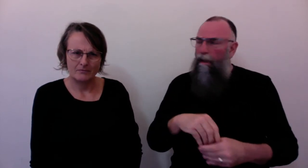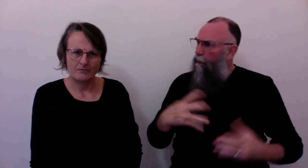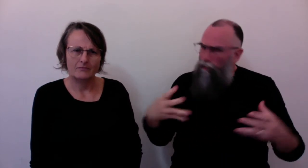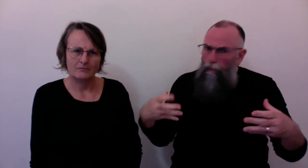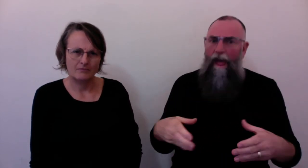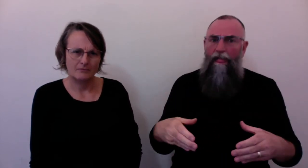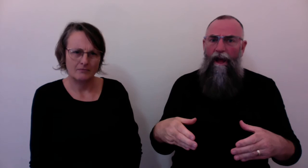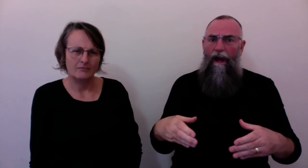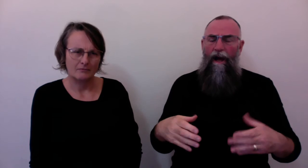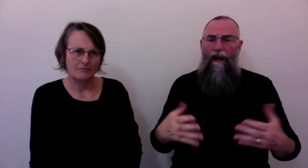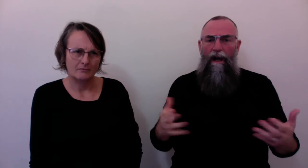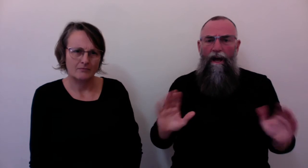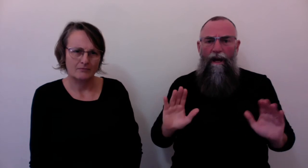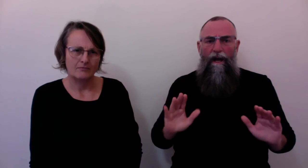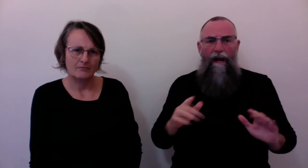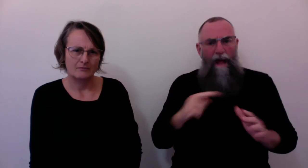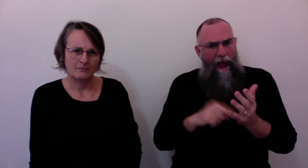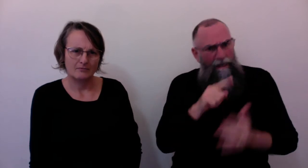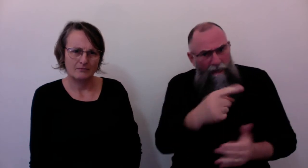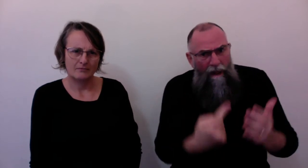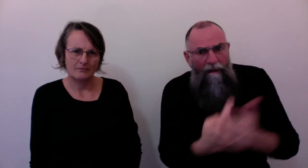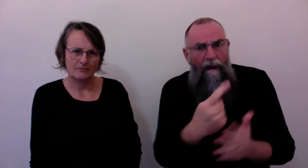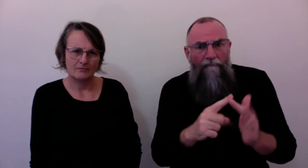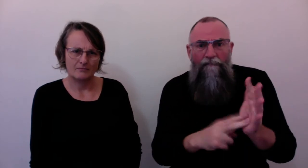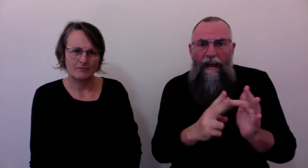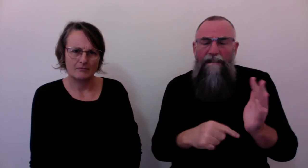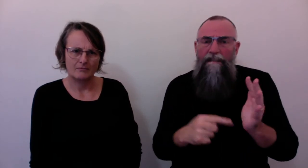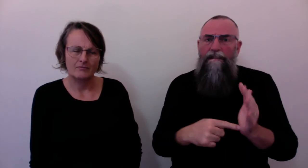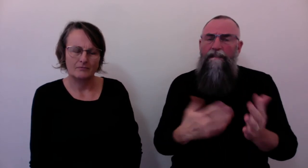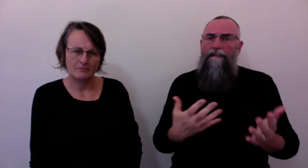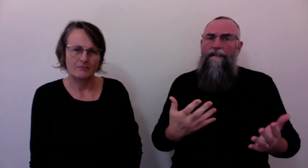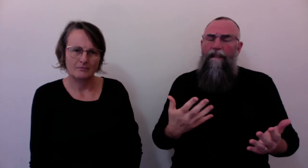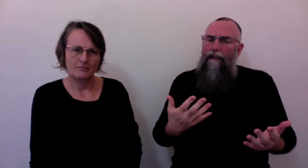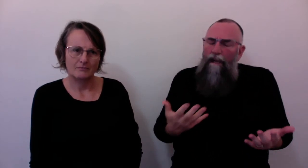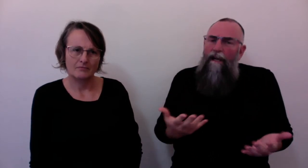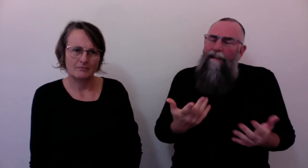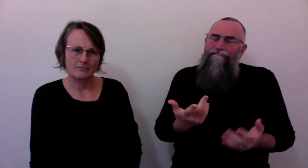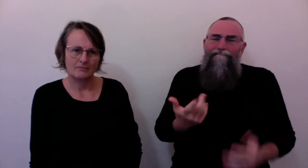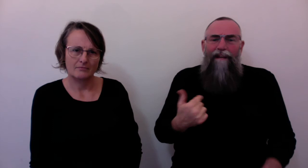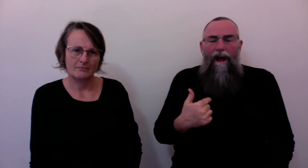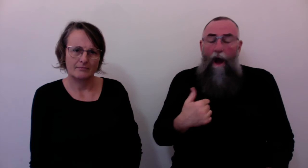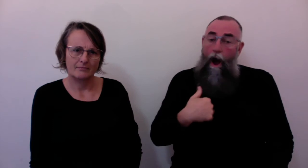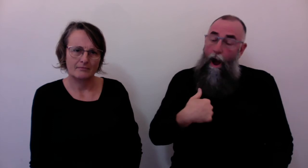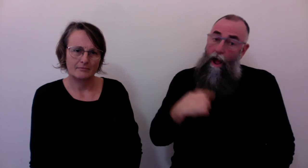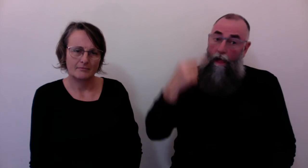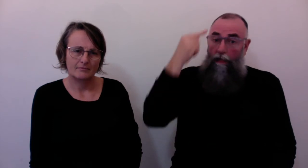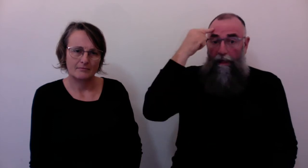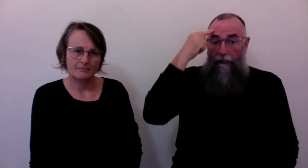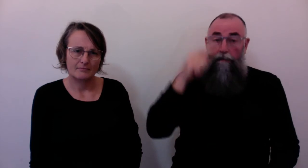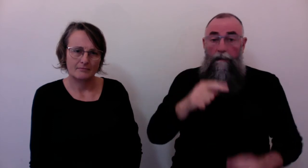we're, at an event, for example. But yeah, I think Auslan interpreters are a